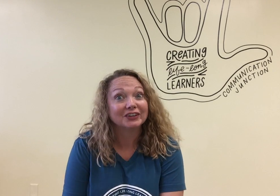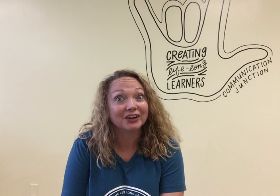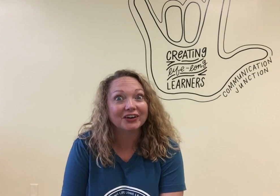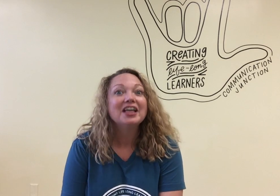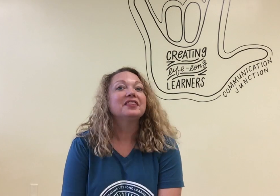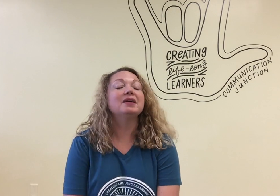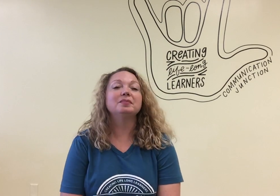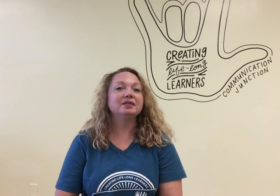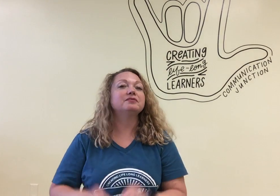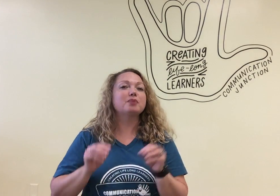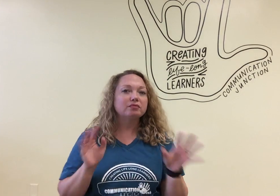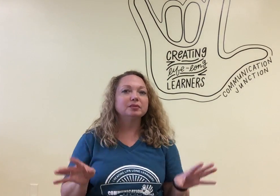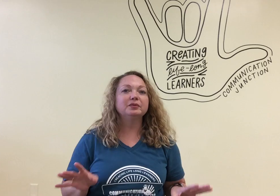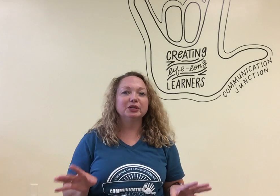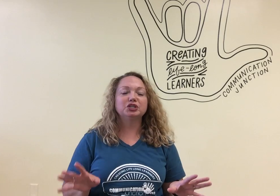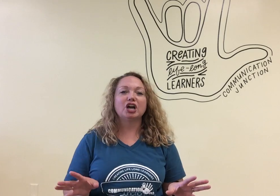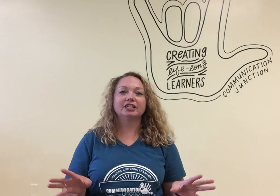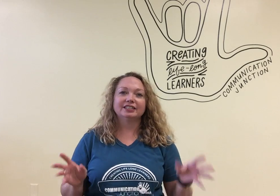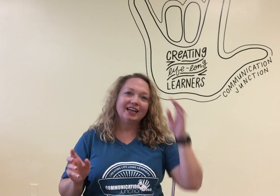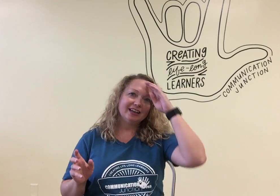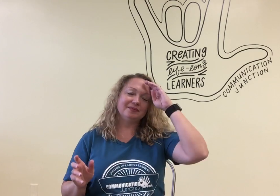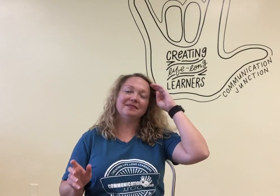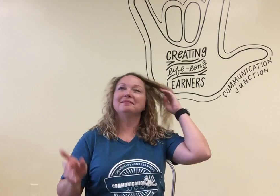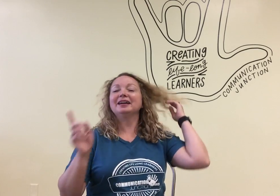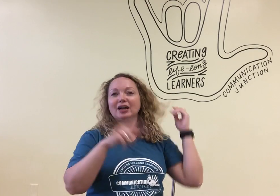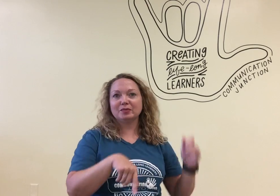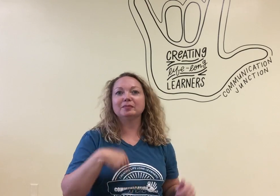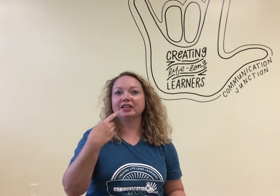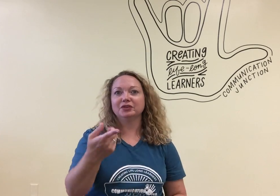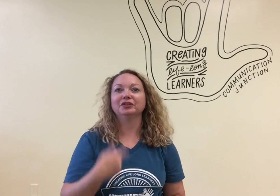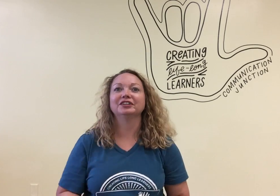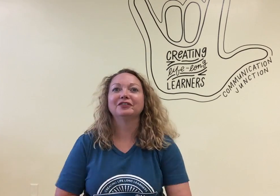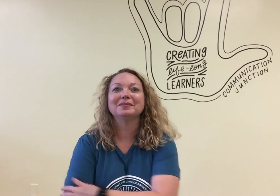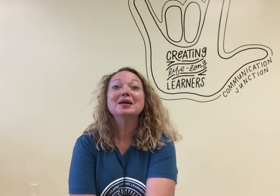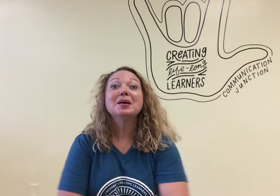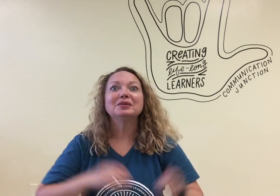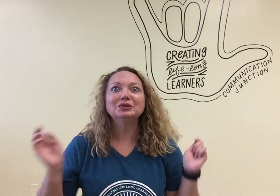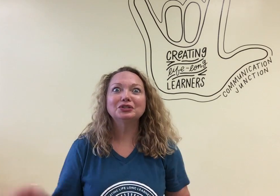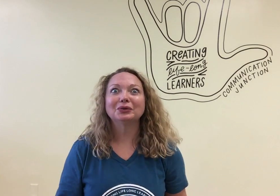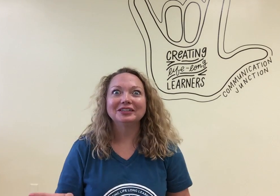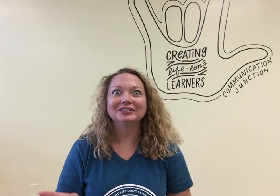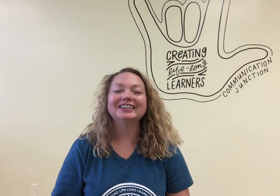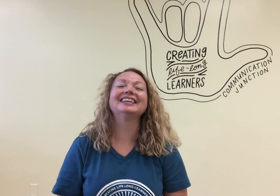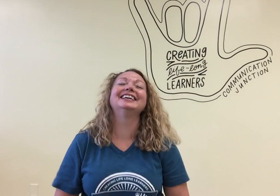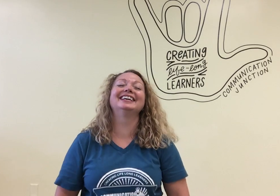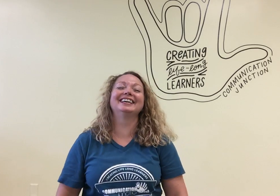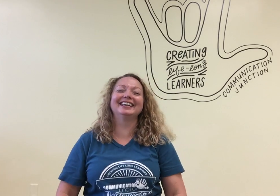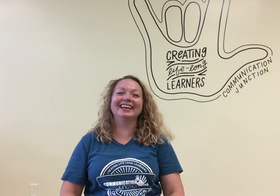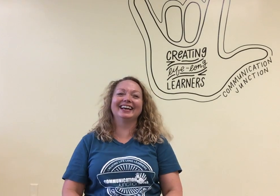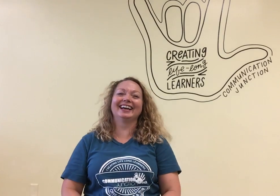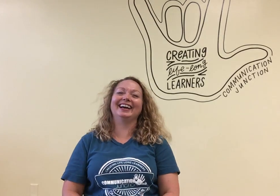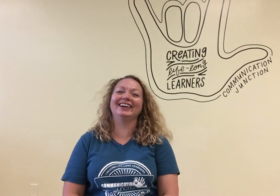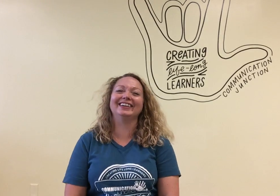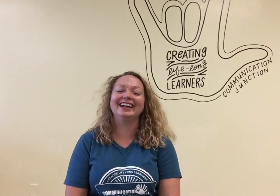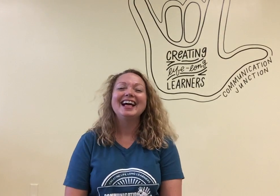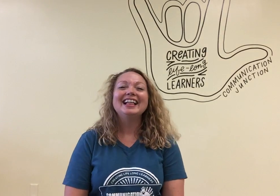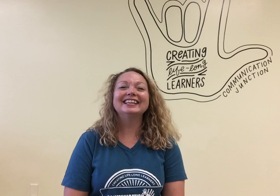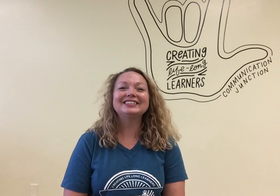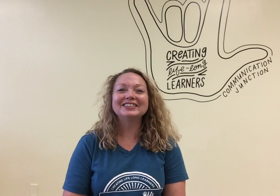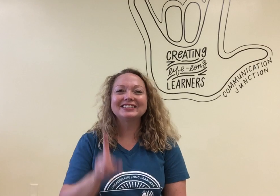dinner. They would be probably really shocked and might not remember that you learned it from me, but you should totally do it. All right, let's do that